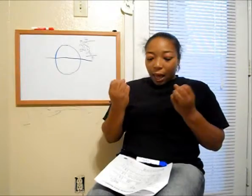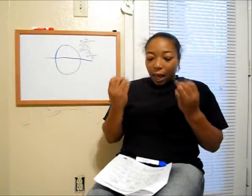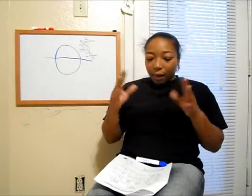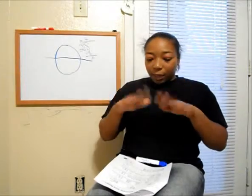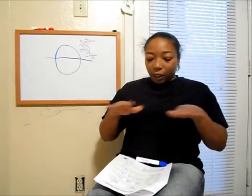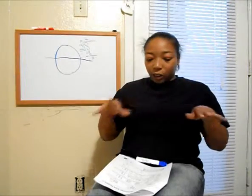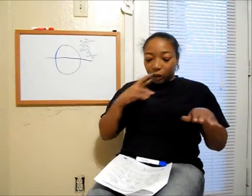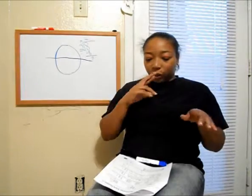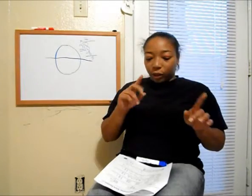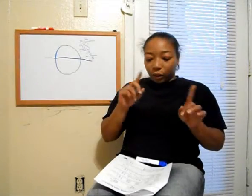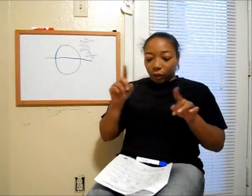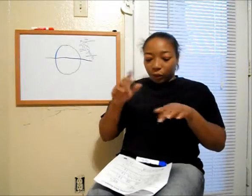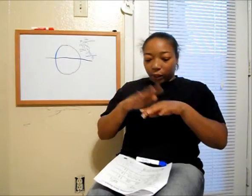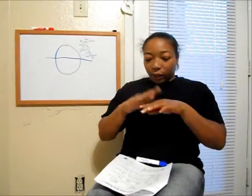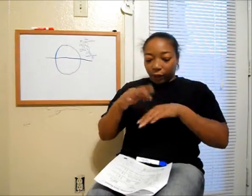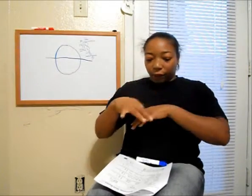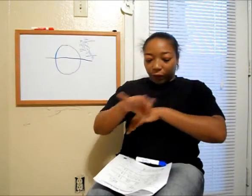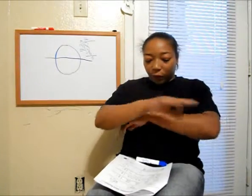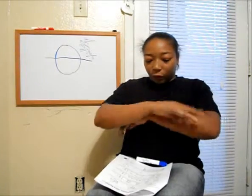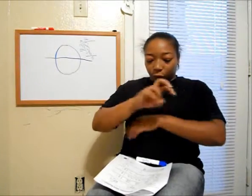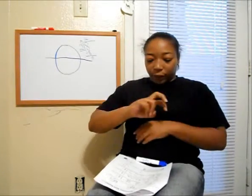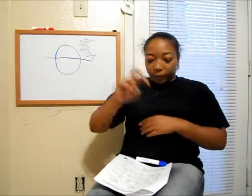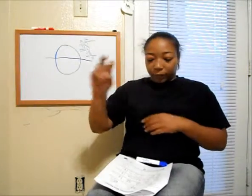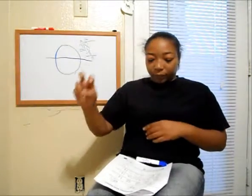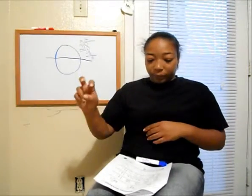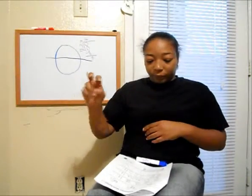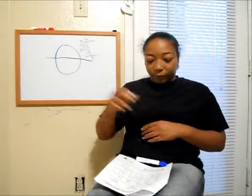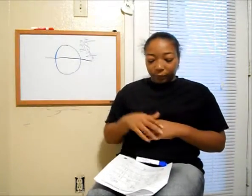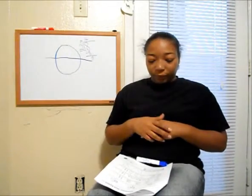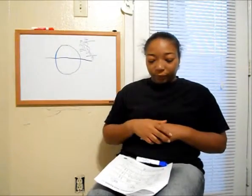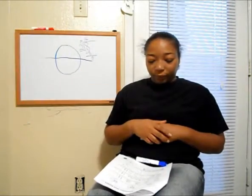How many children are going on a field trip?